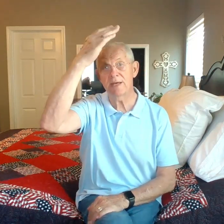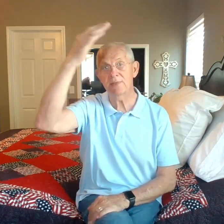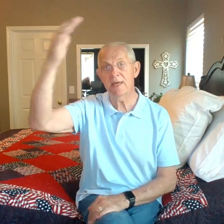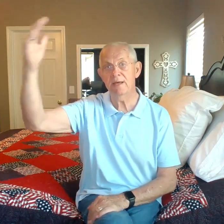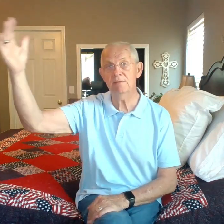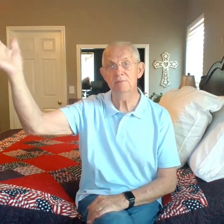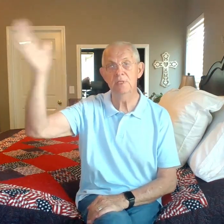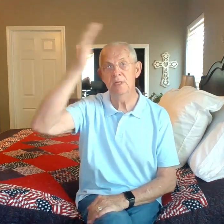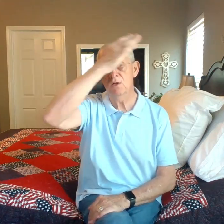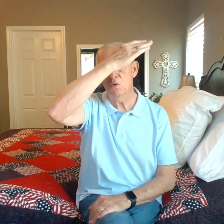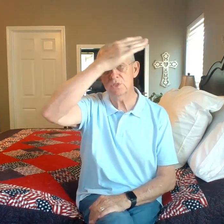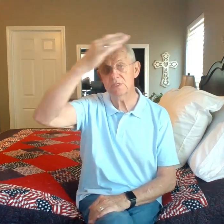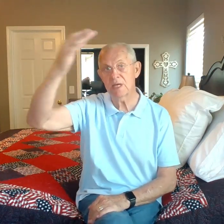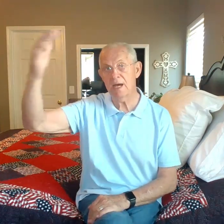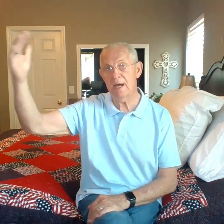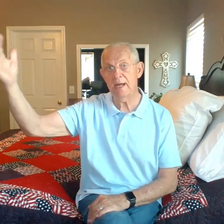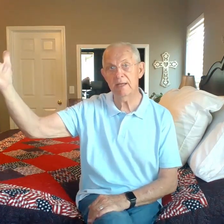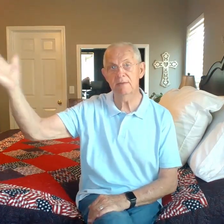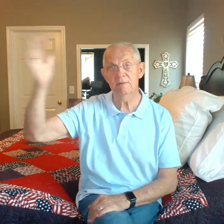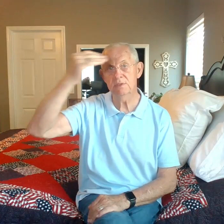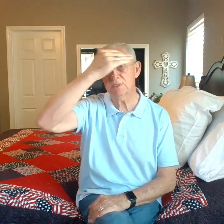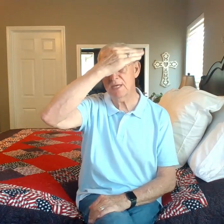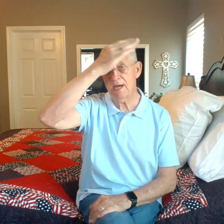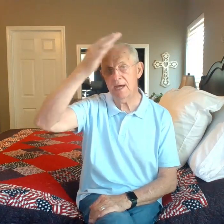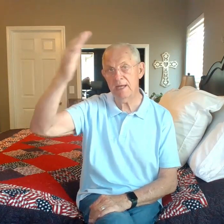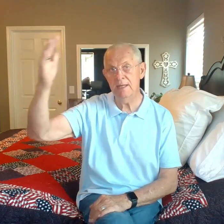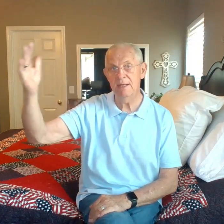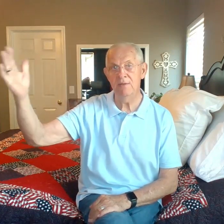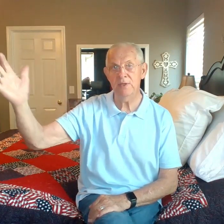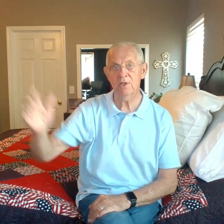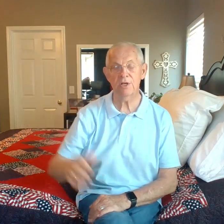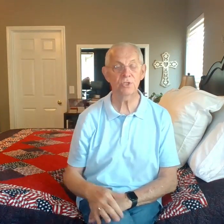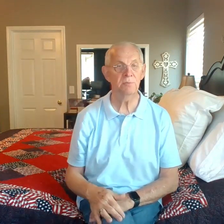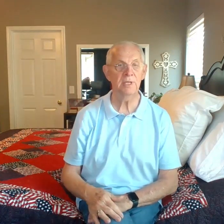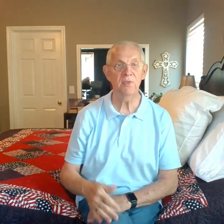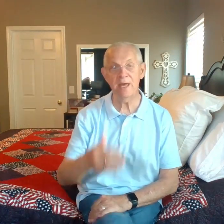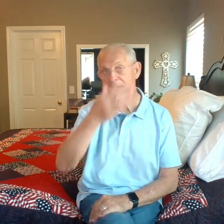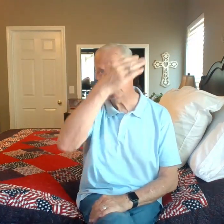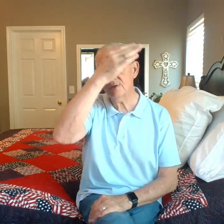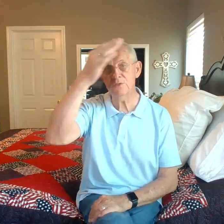that. Or sky. It could also be the heavens,